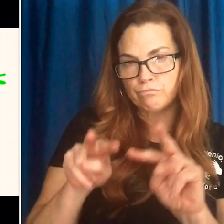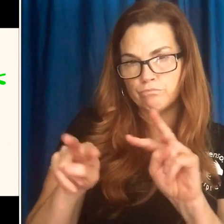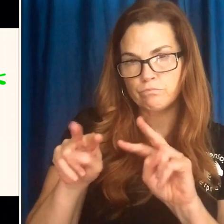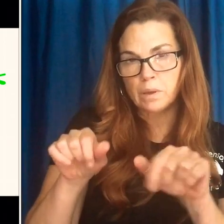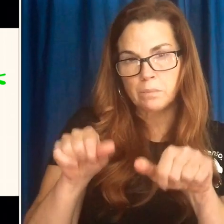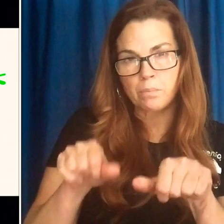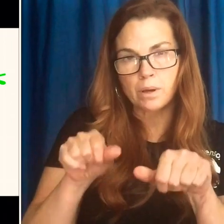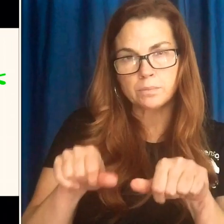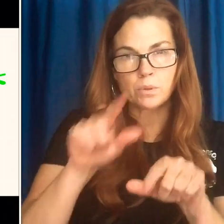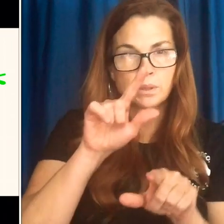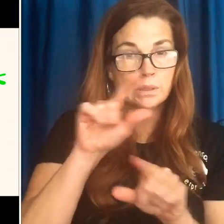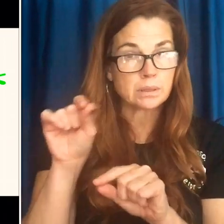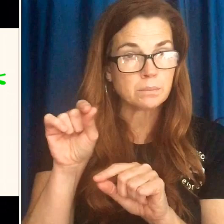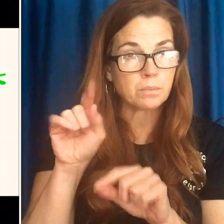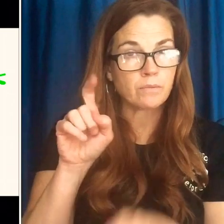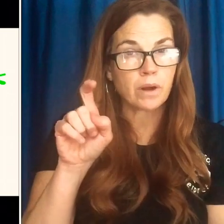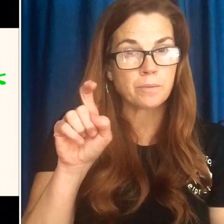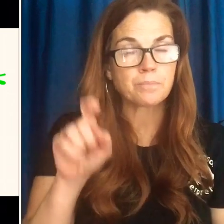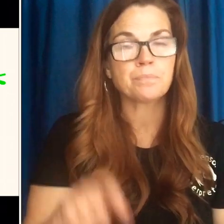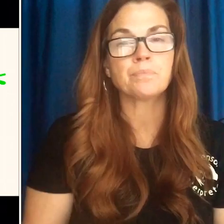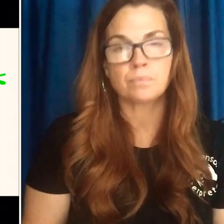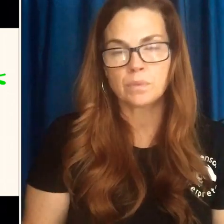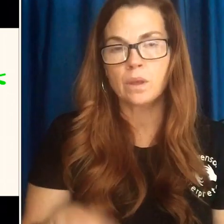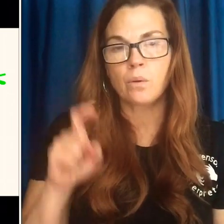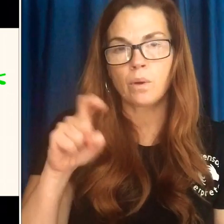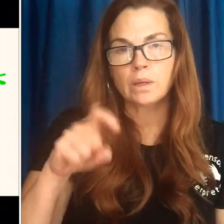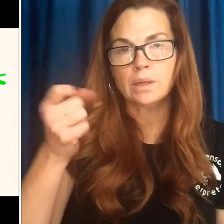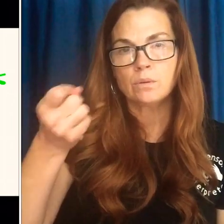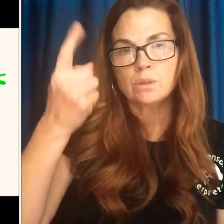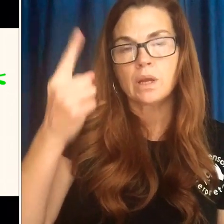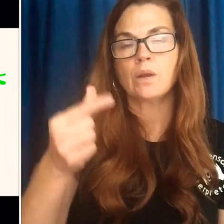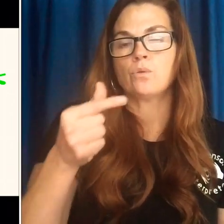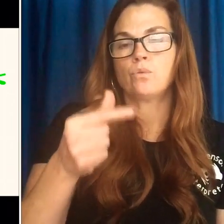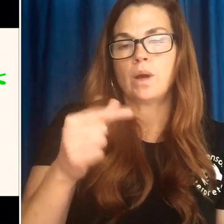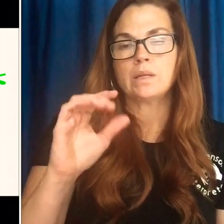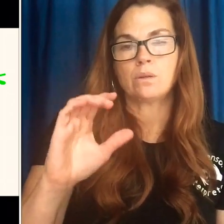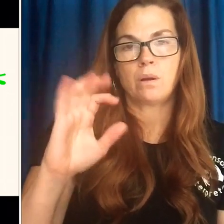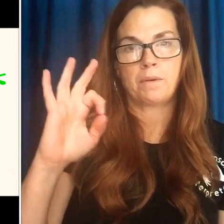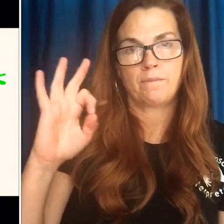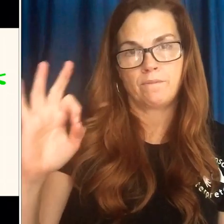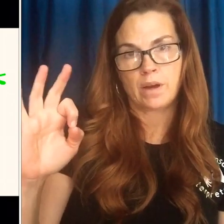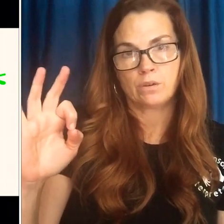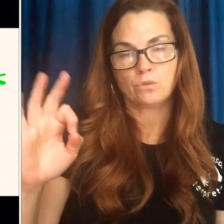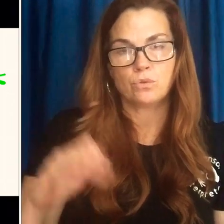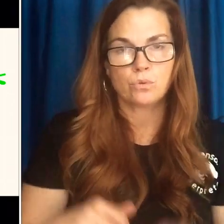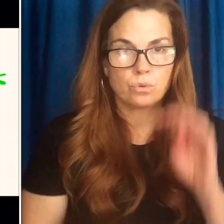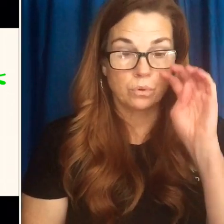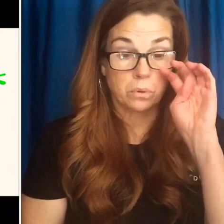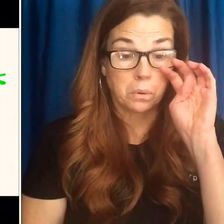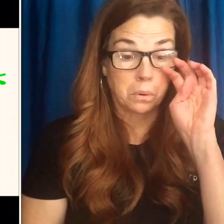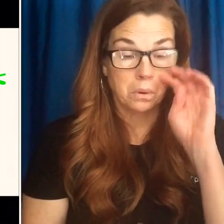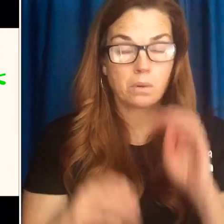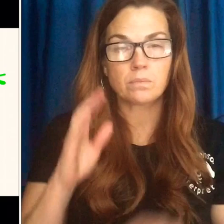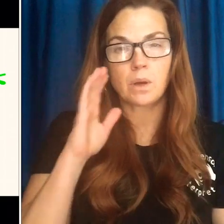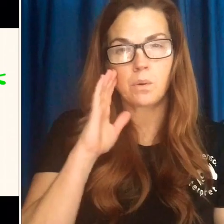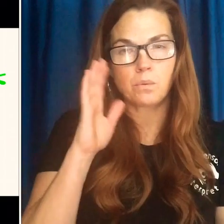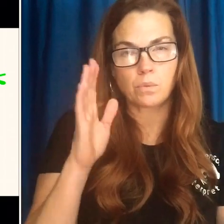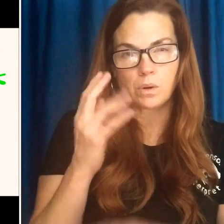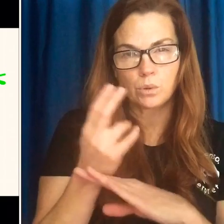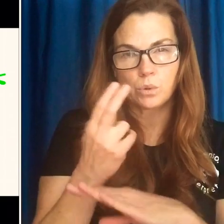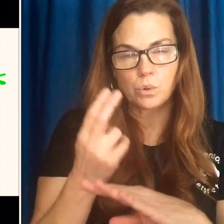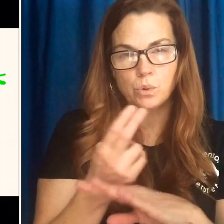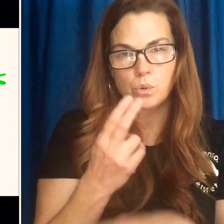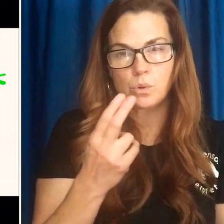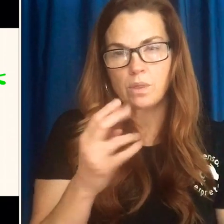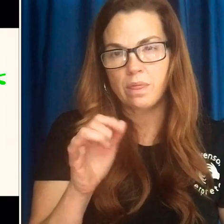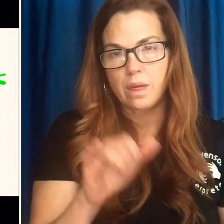need to understand common factors, and preferably the greatest common factor. I'm going to use that to simplify